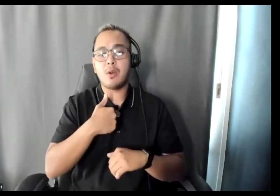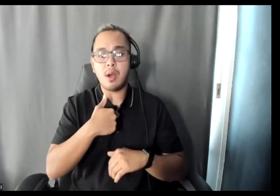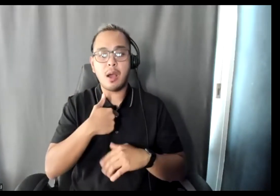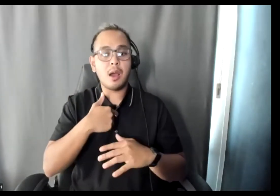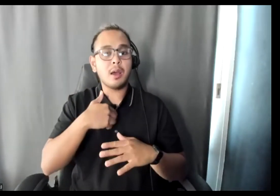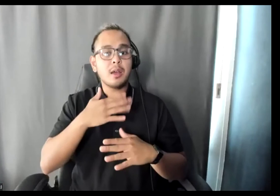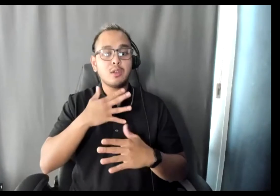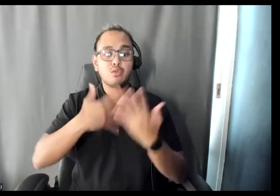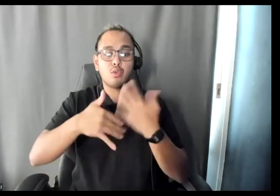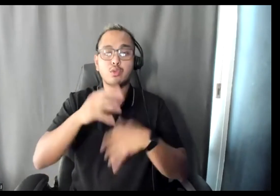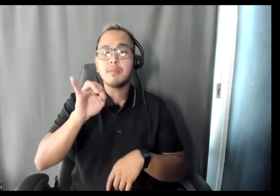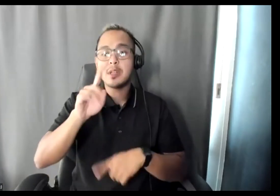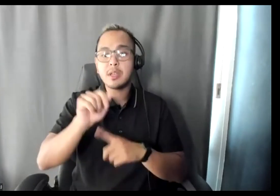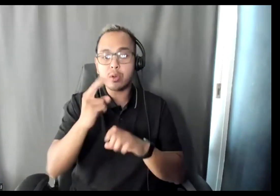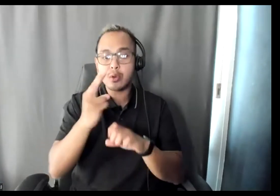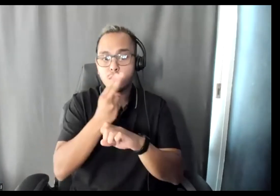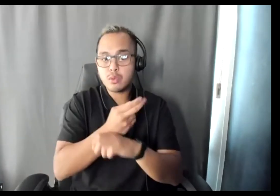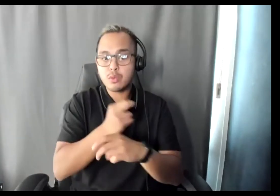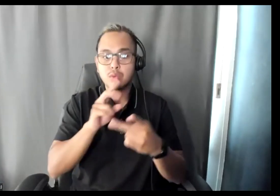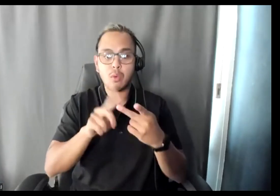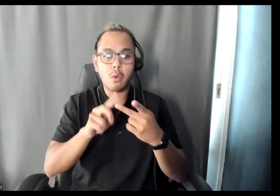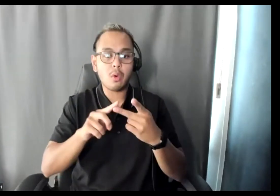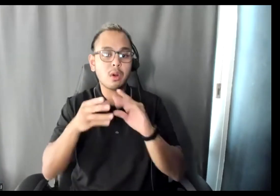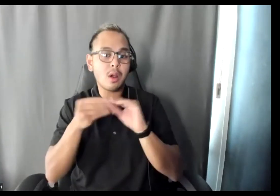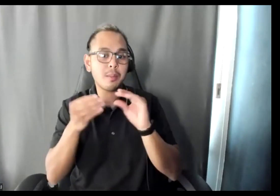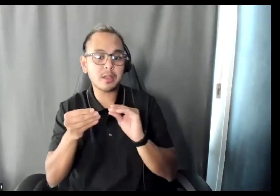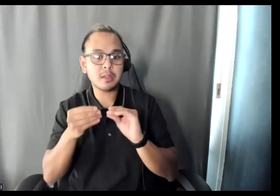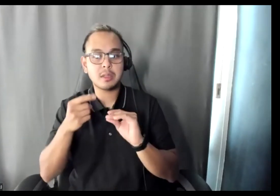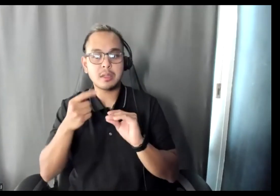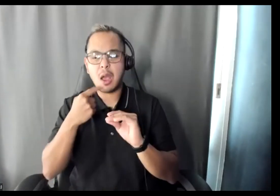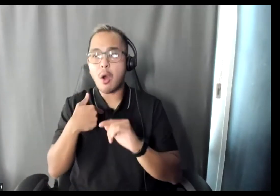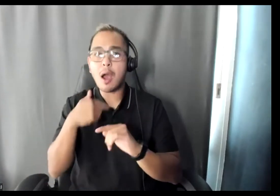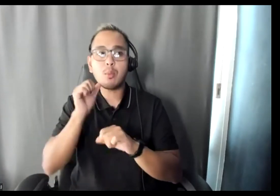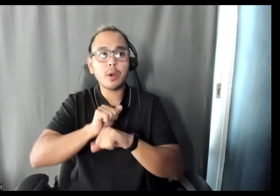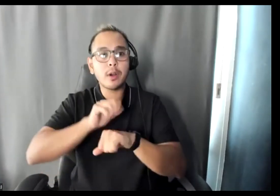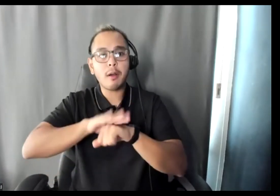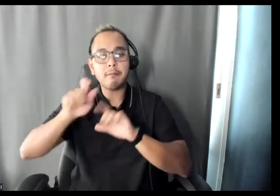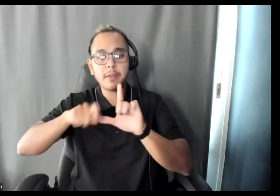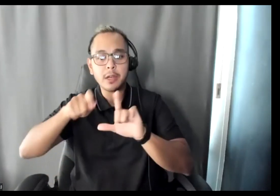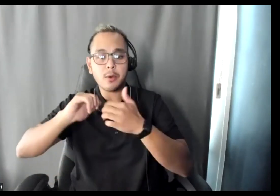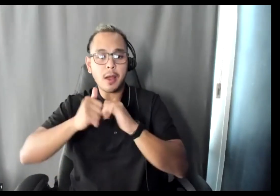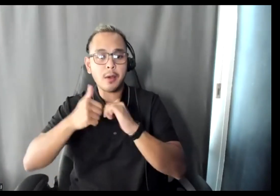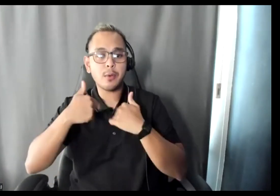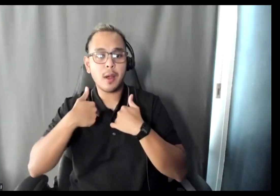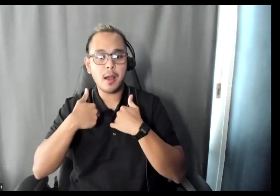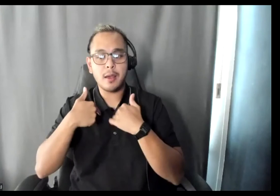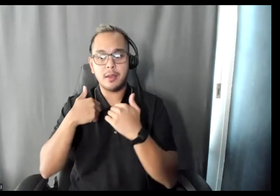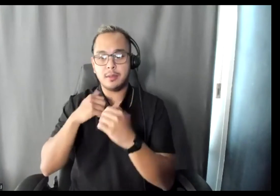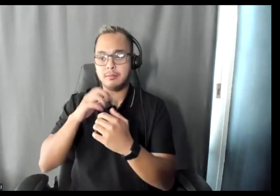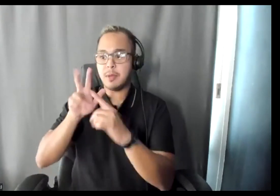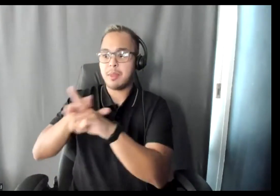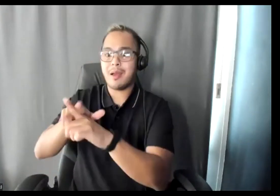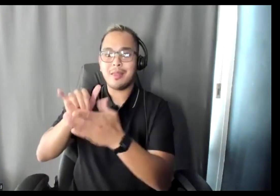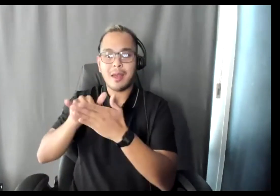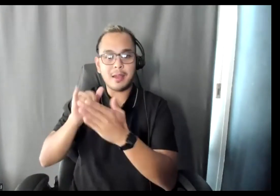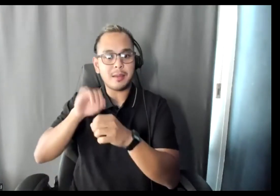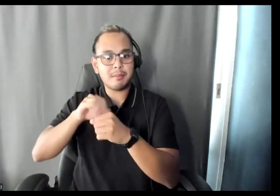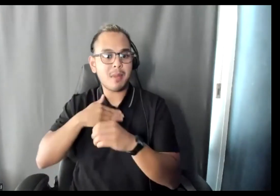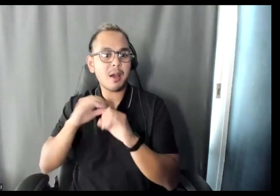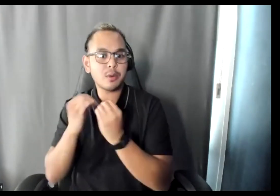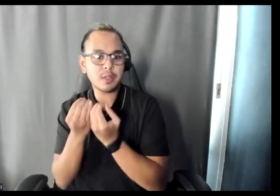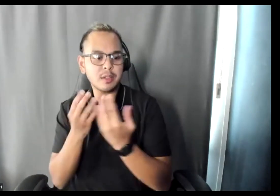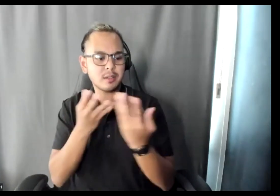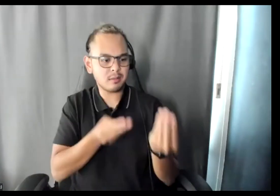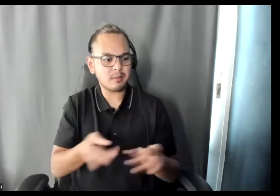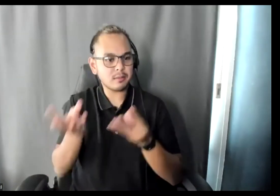media, or somebody in the comments mentioned they're working on a video and they want to think about how these mindsets apply to the people who might watch the video. So it's really thinking about how